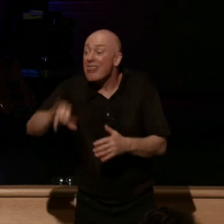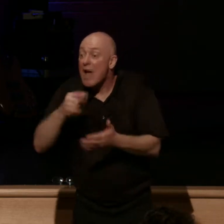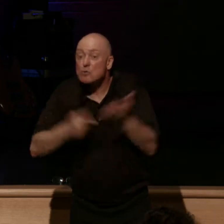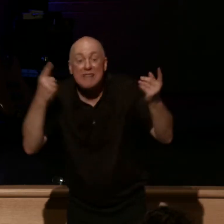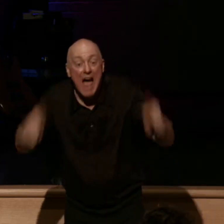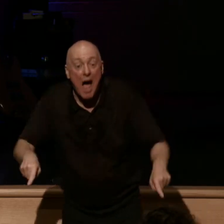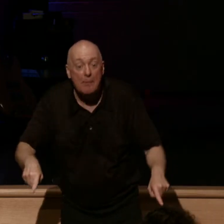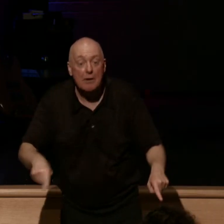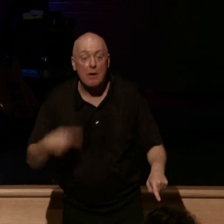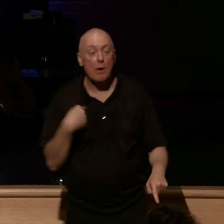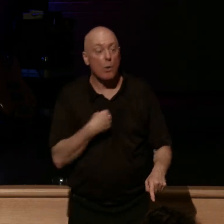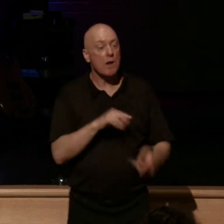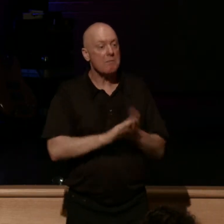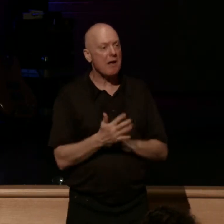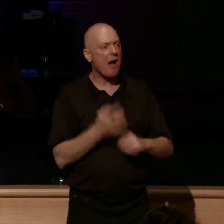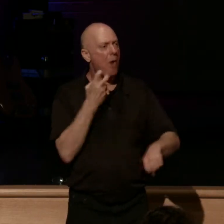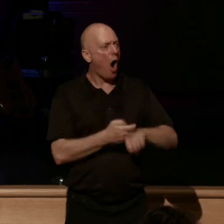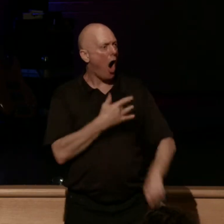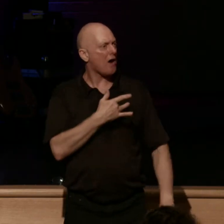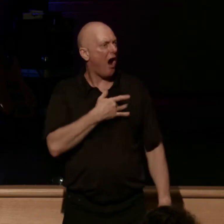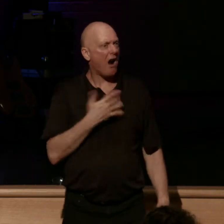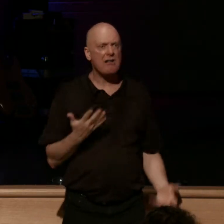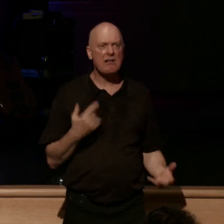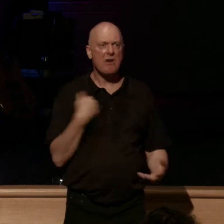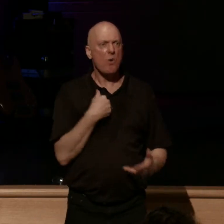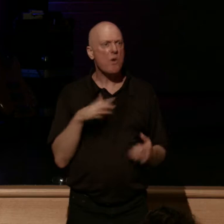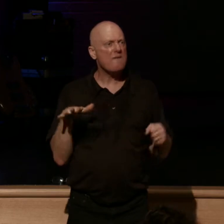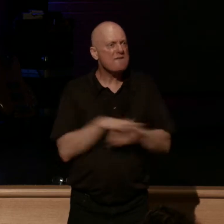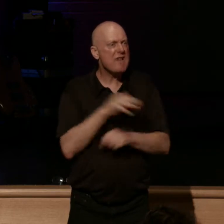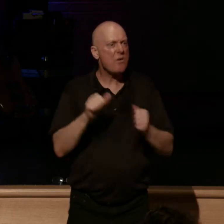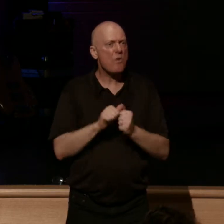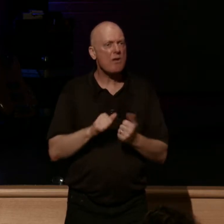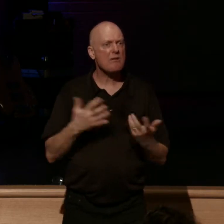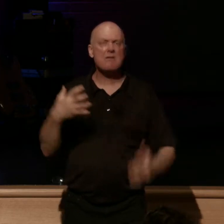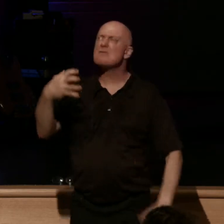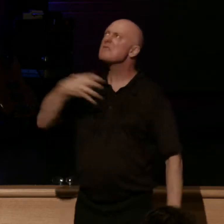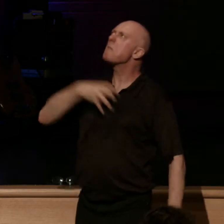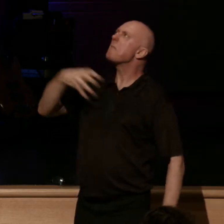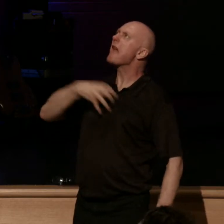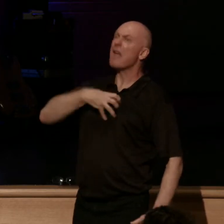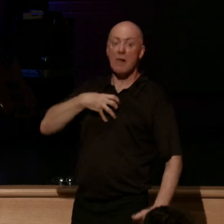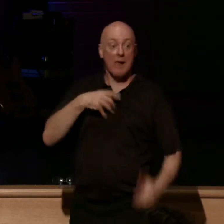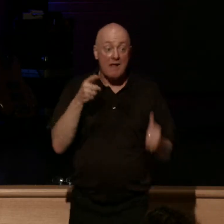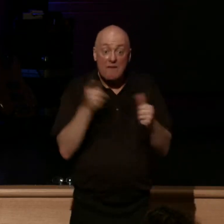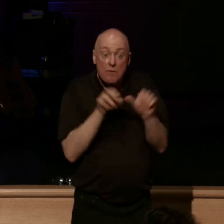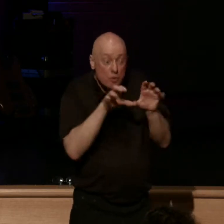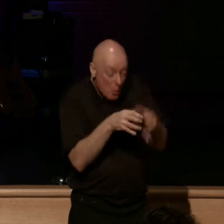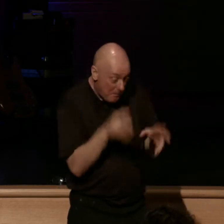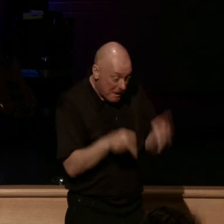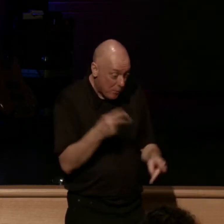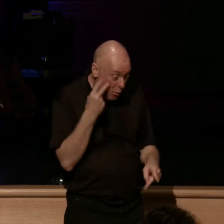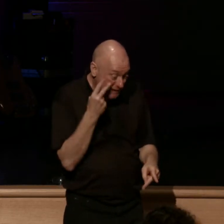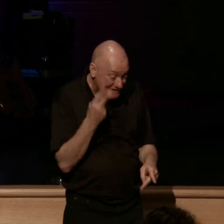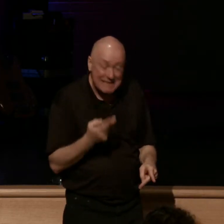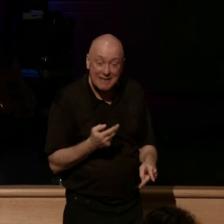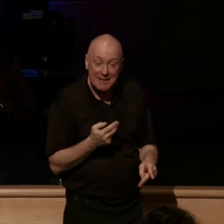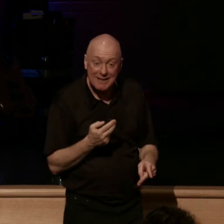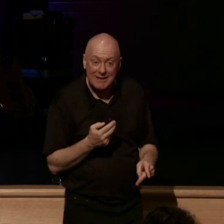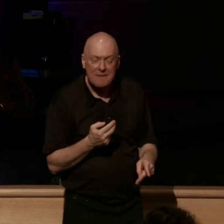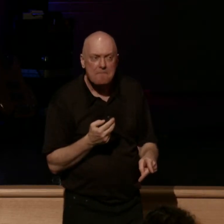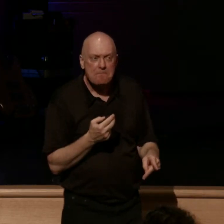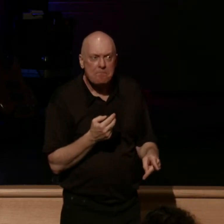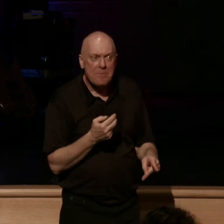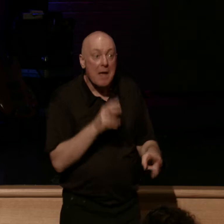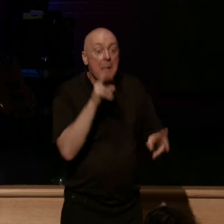right here. We get calloused and it fills us with complaint. The first group of people we see as it relates to those